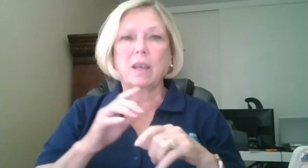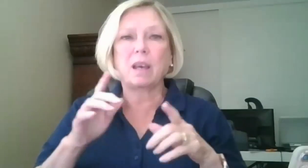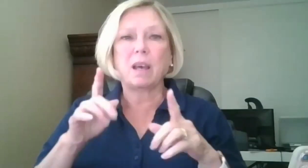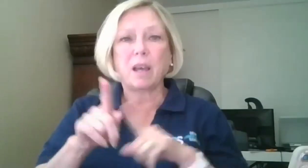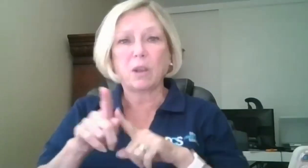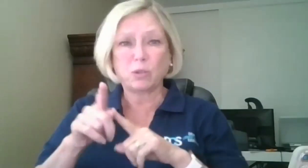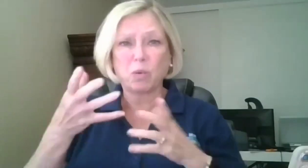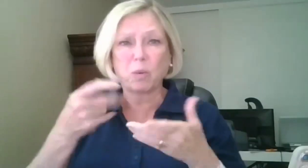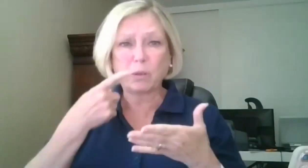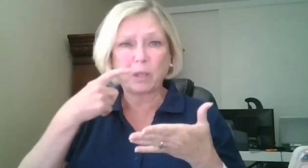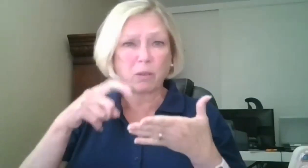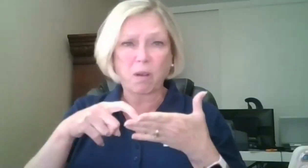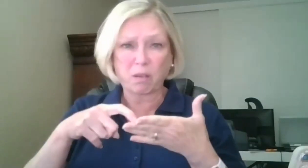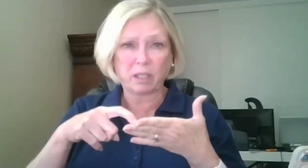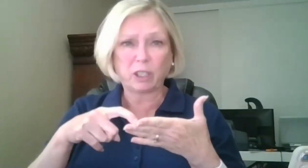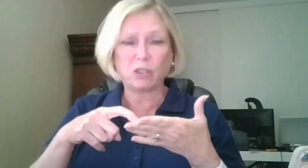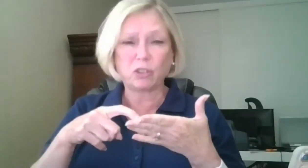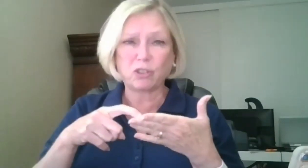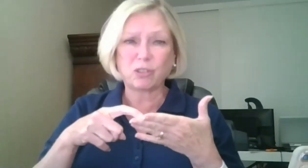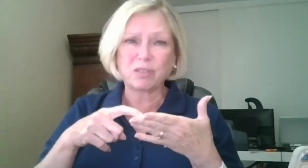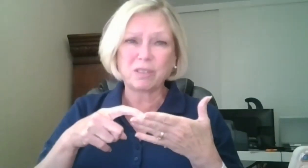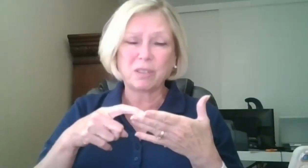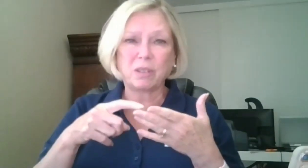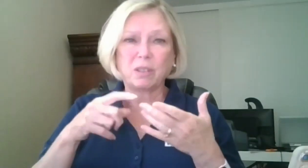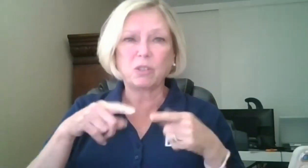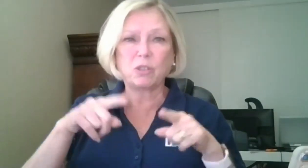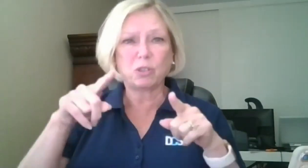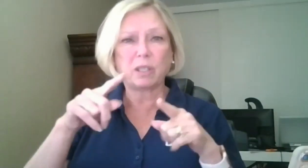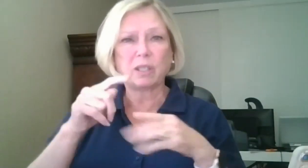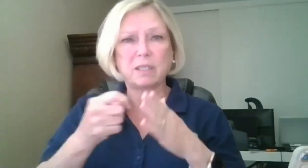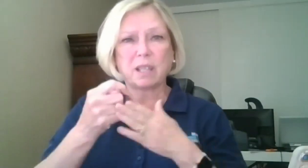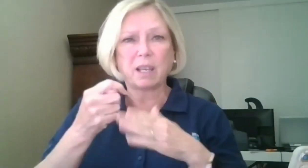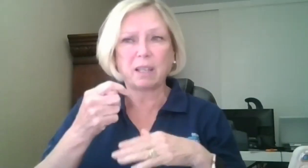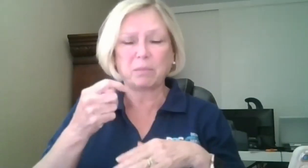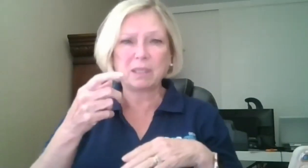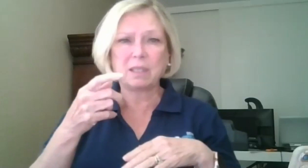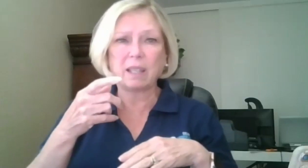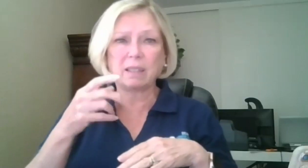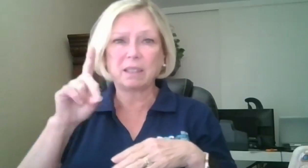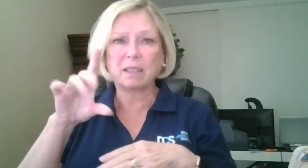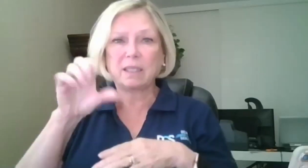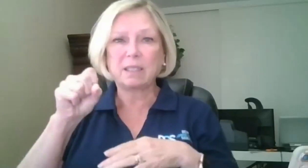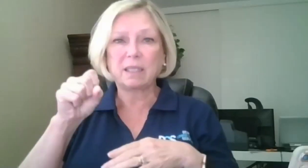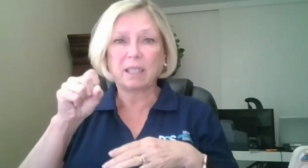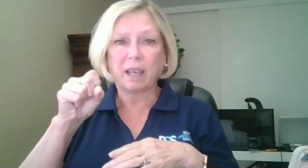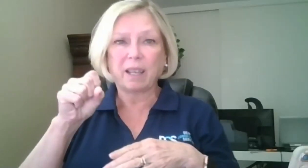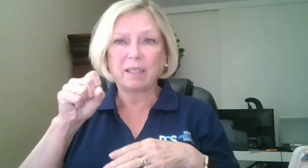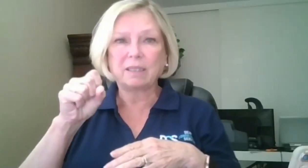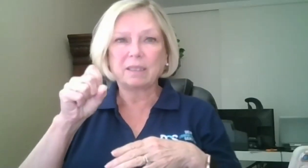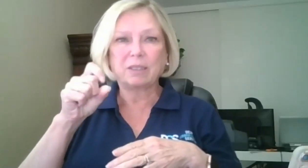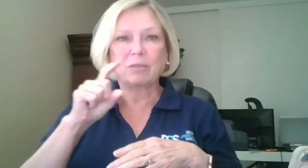is that, and also I wanted to acknowledge that during this time, Deaf